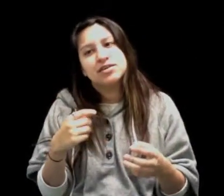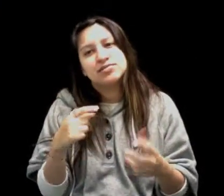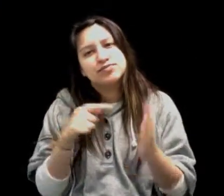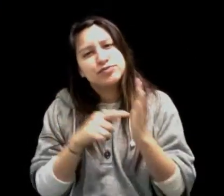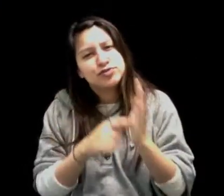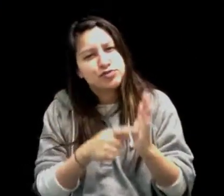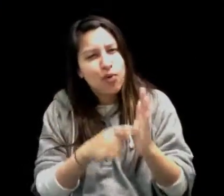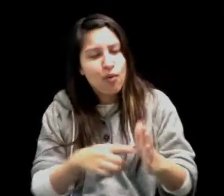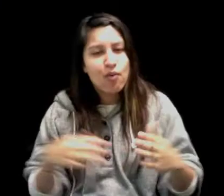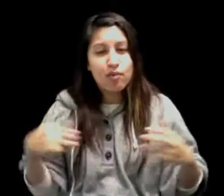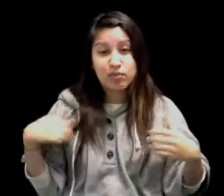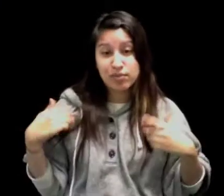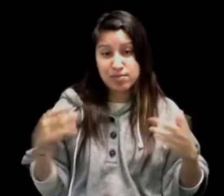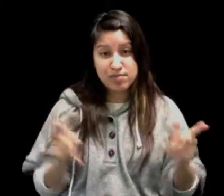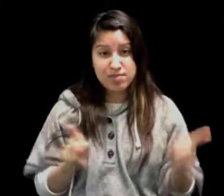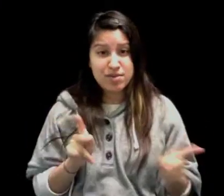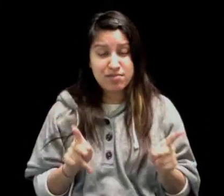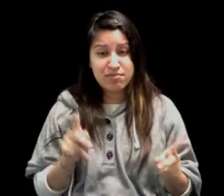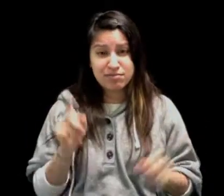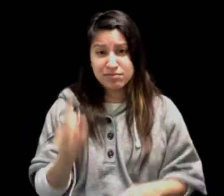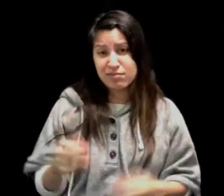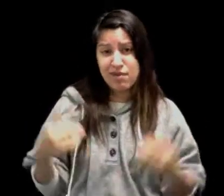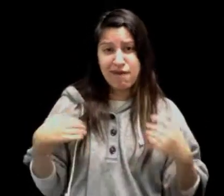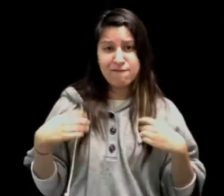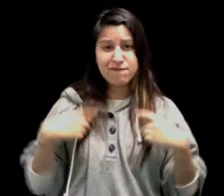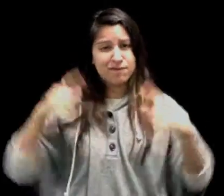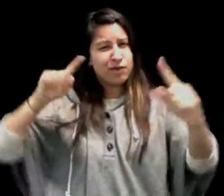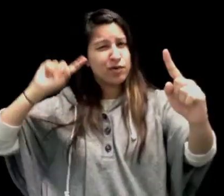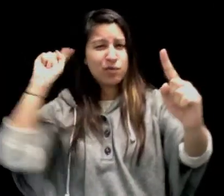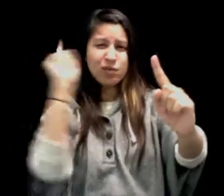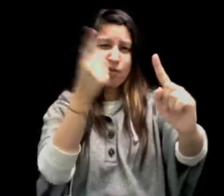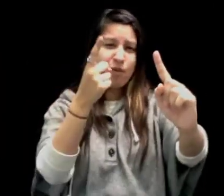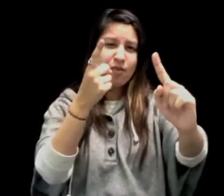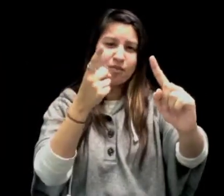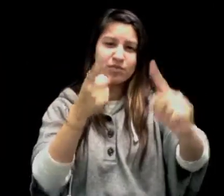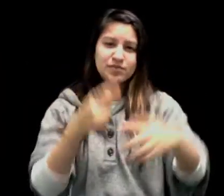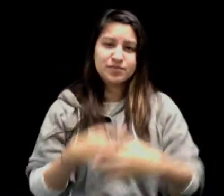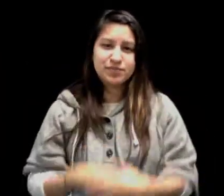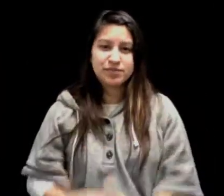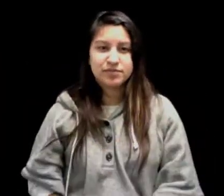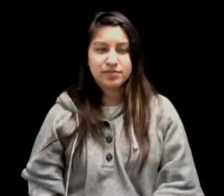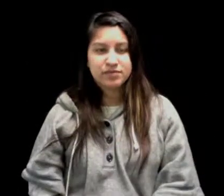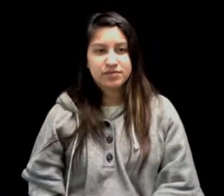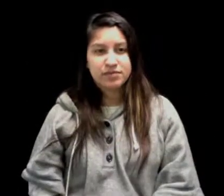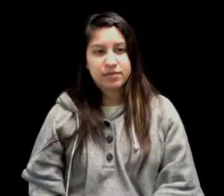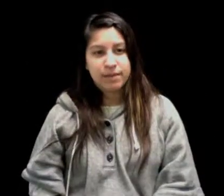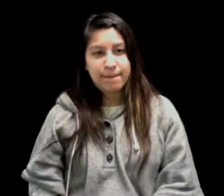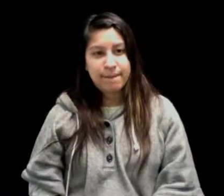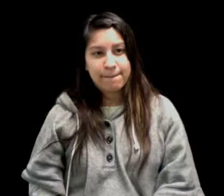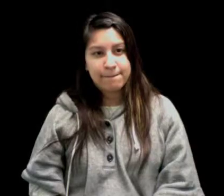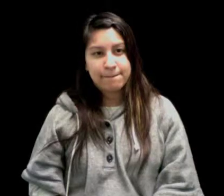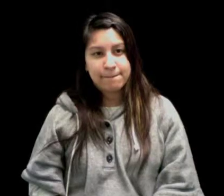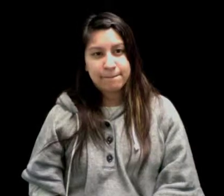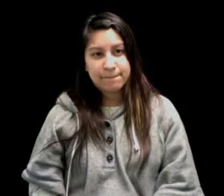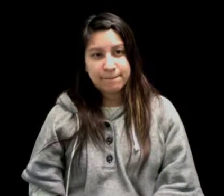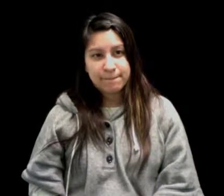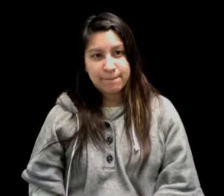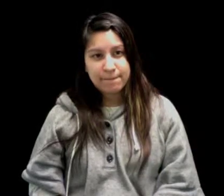I like to start with an exercise I call discovery. Begin this segment by asking the teenagers to give examples